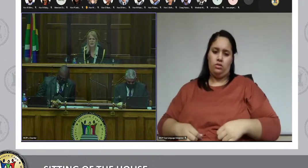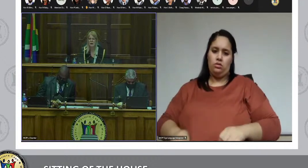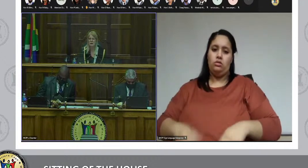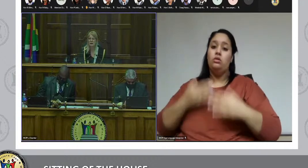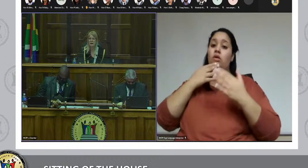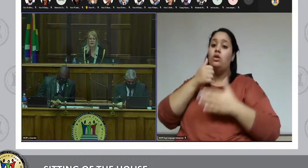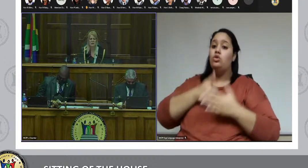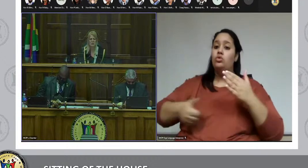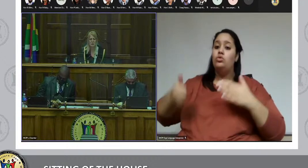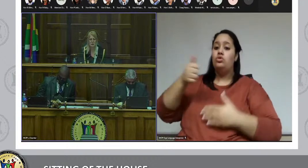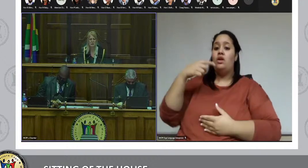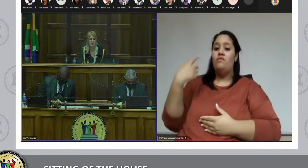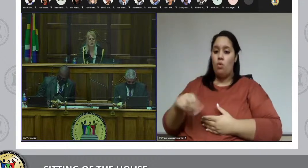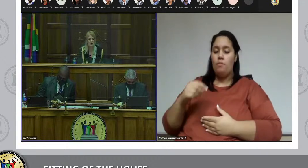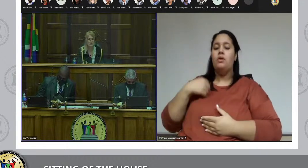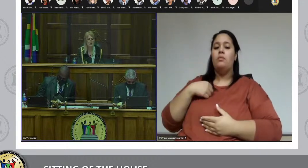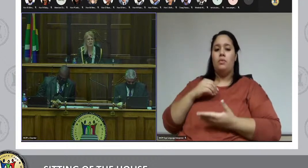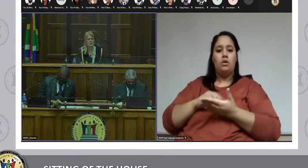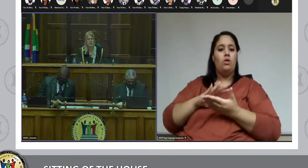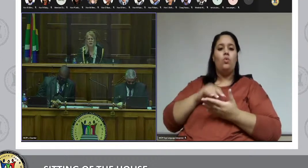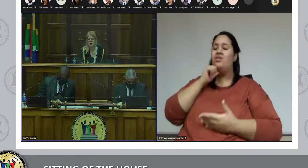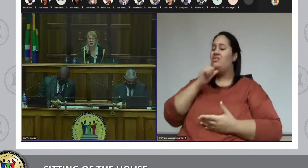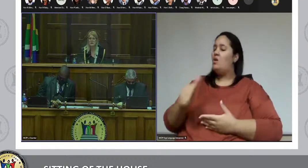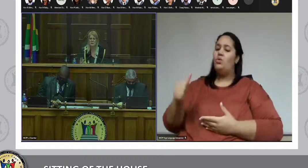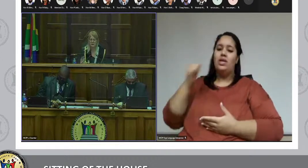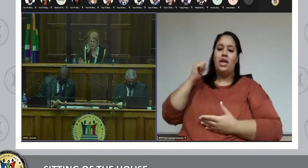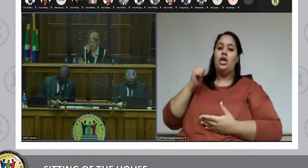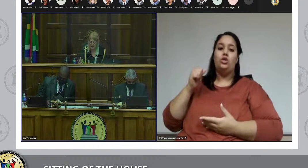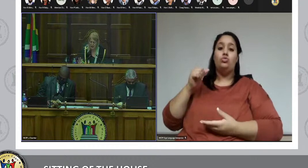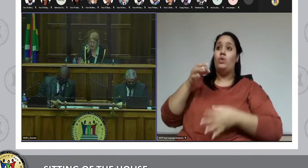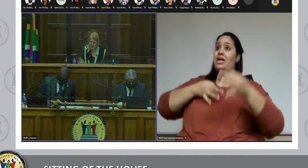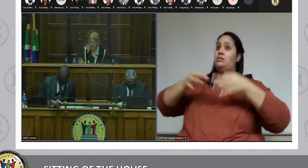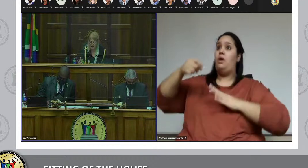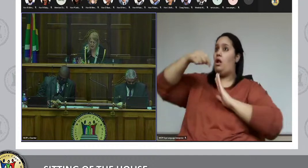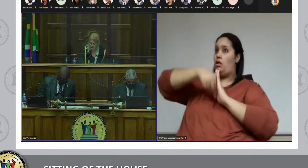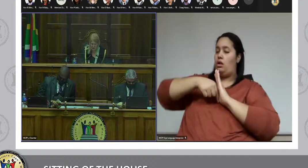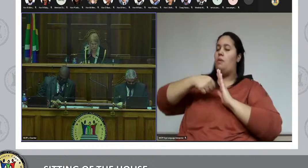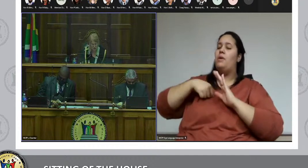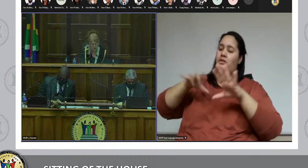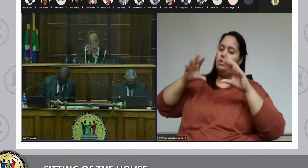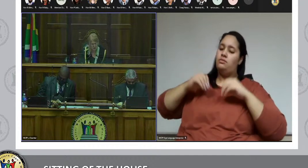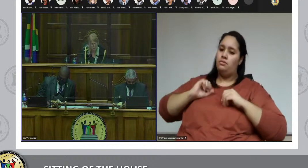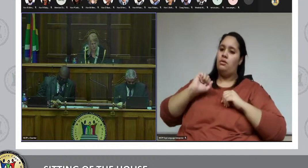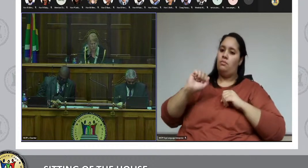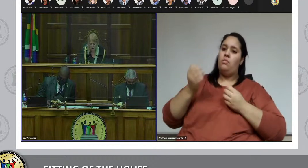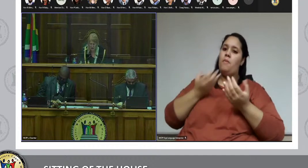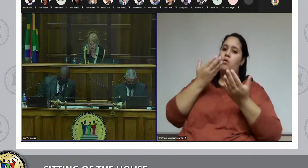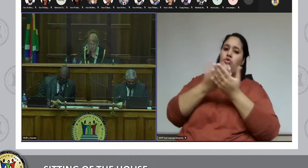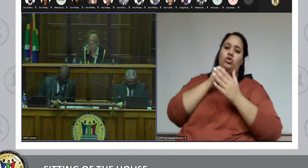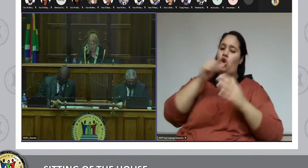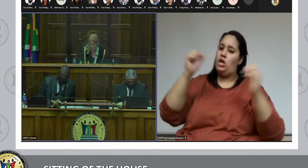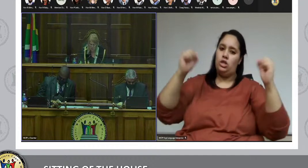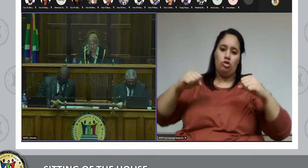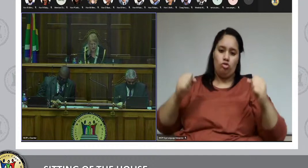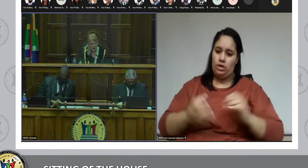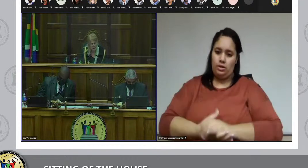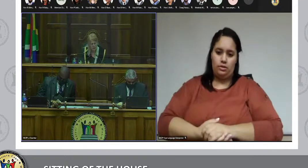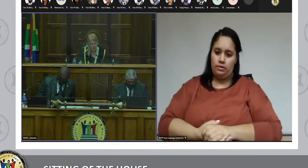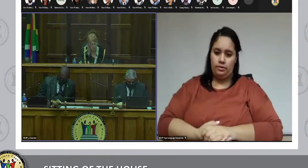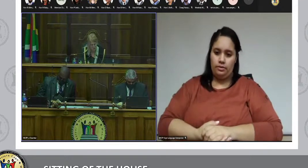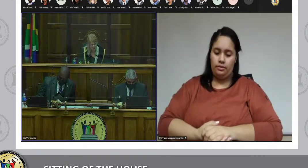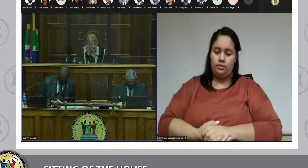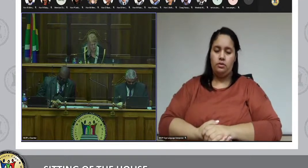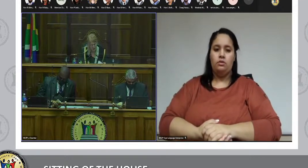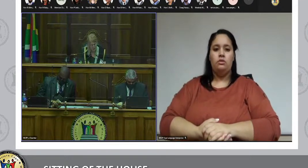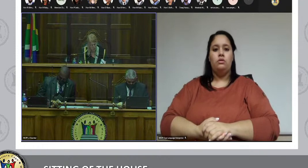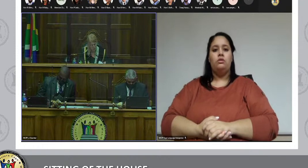Chief Whip. We don't need to substantiate, but I accept that the motion has not been approved. I